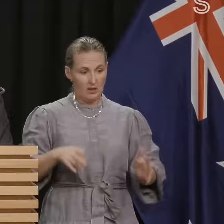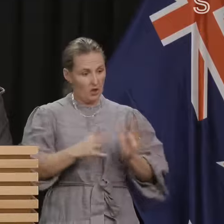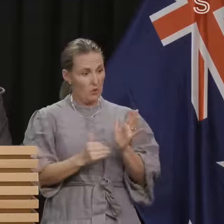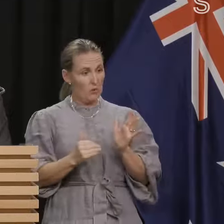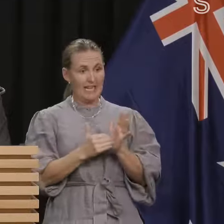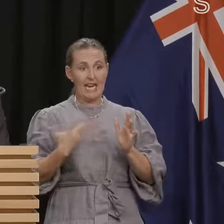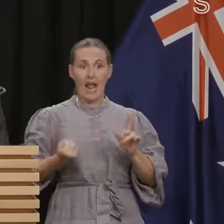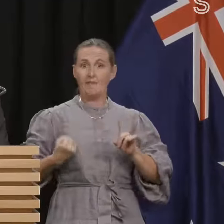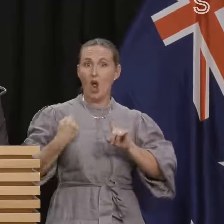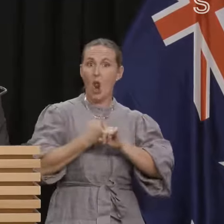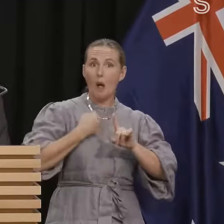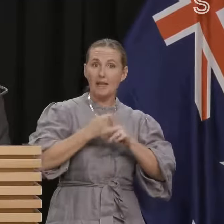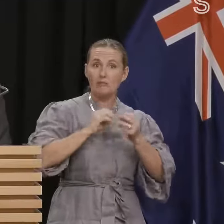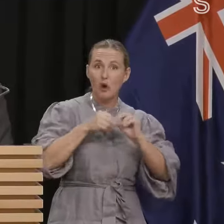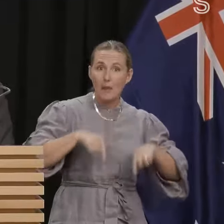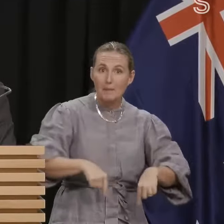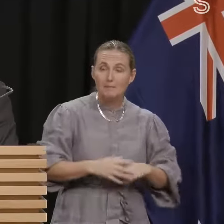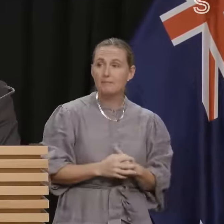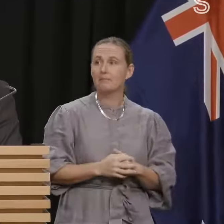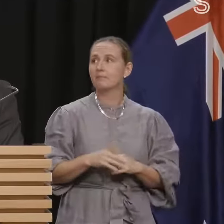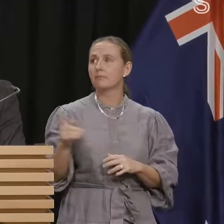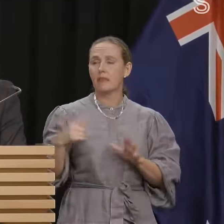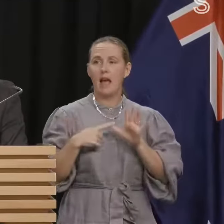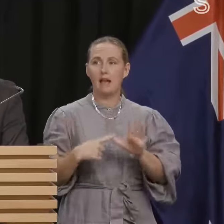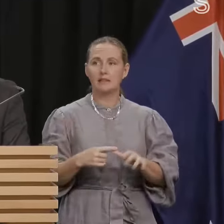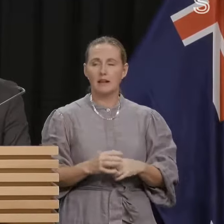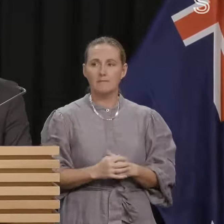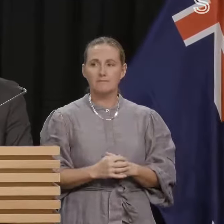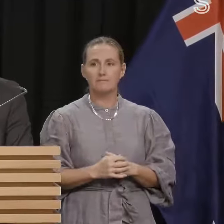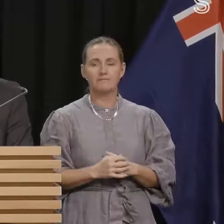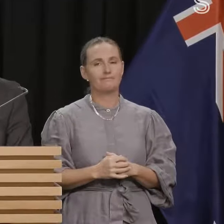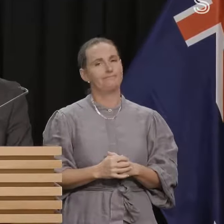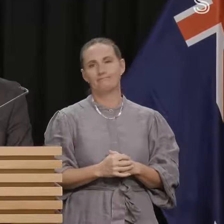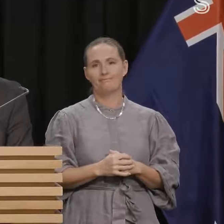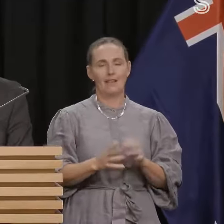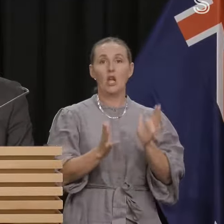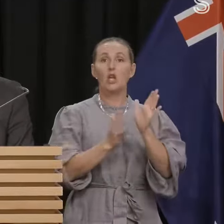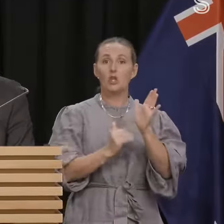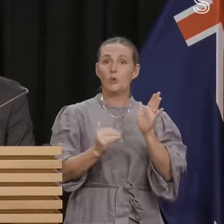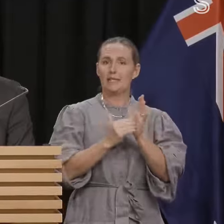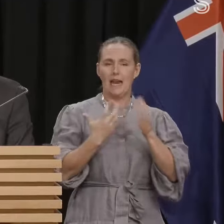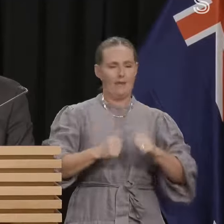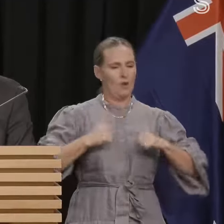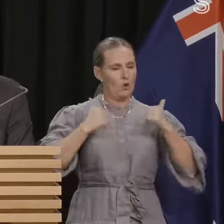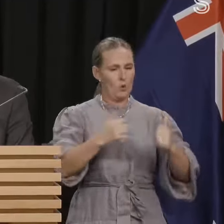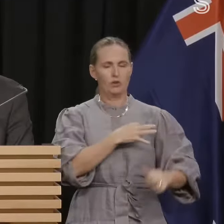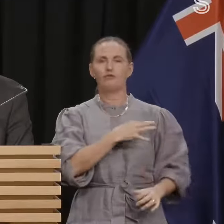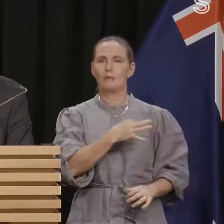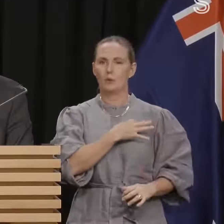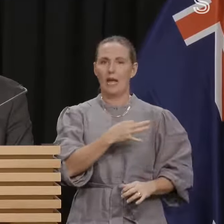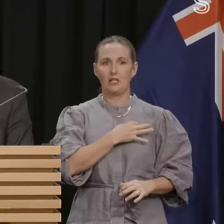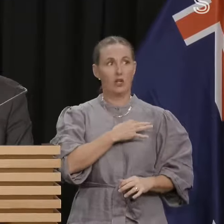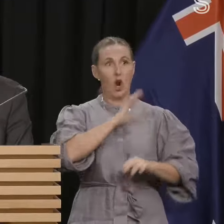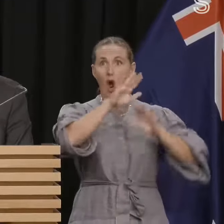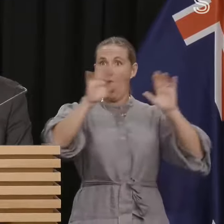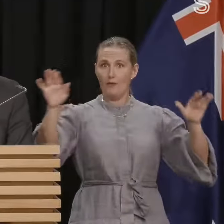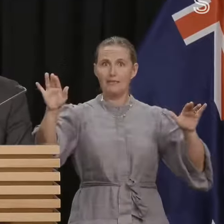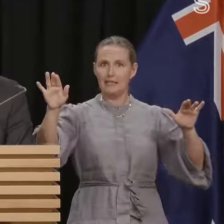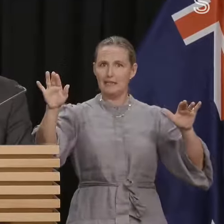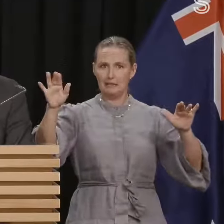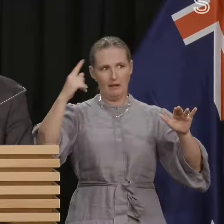Zealand? I think New Zealand has a very good reputation internationally, as a transparent